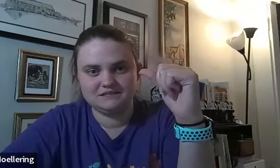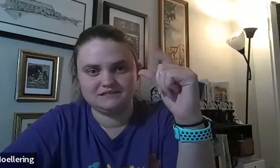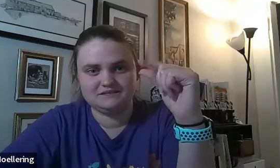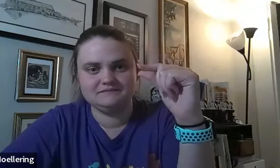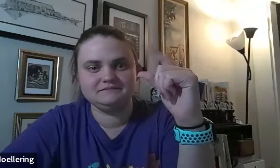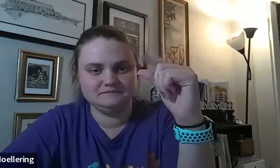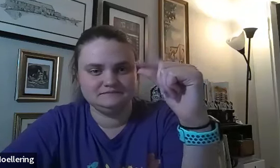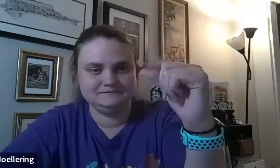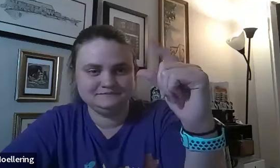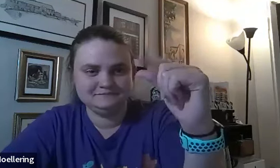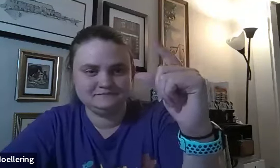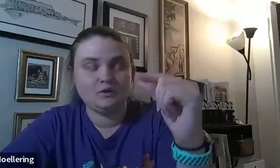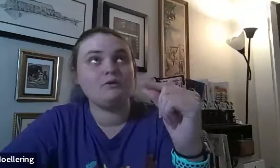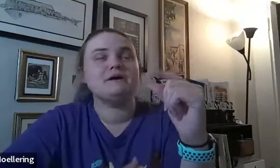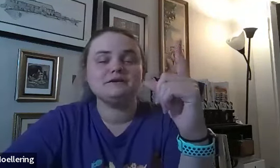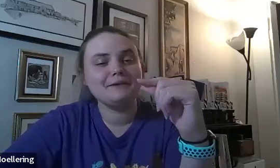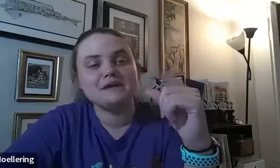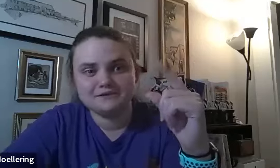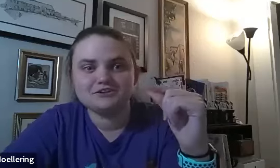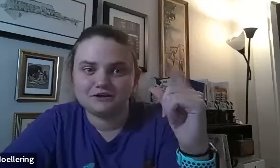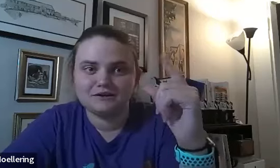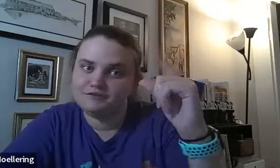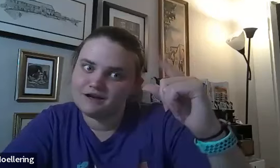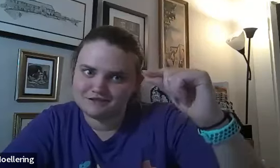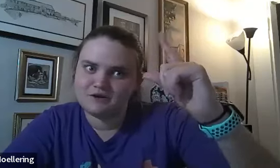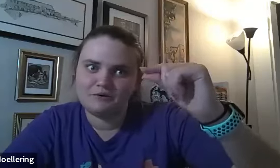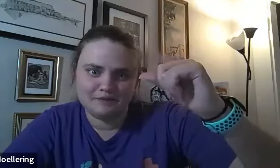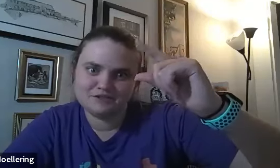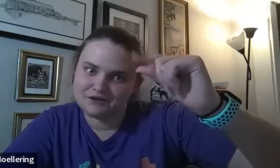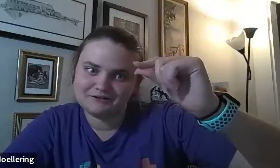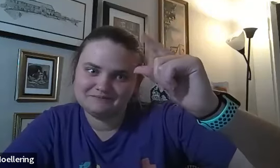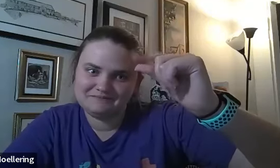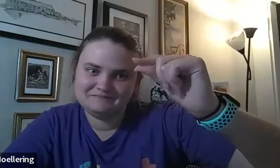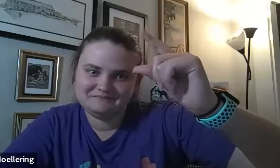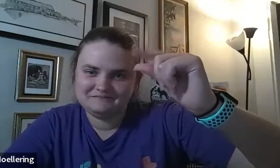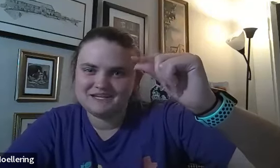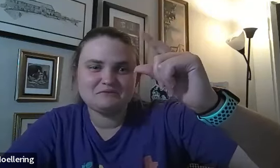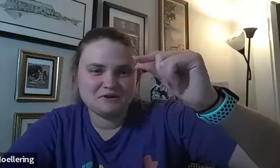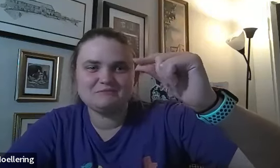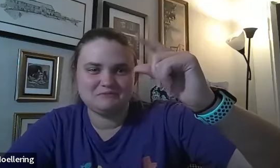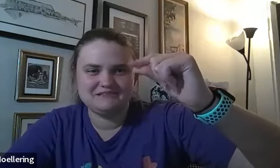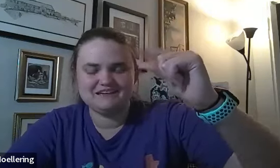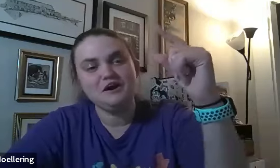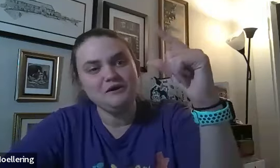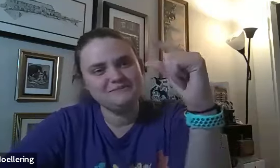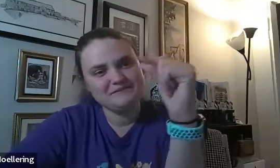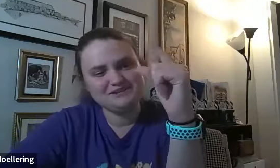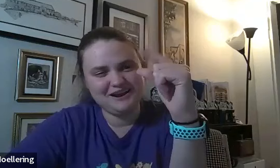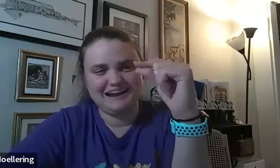it. Or better yet, baby shark. If you guys know baby shark. That's what most people will say is, oh, it's baby shark.